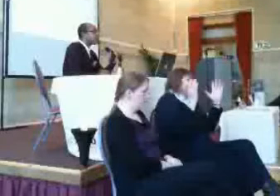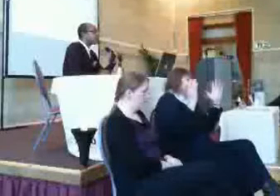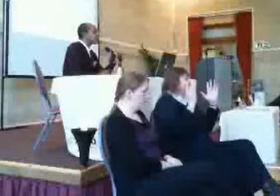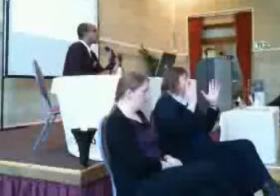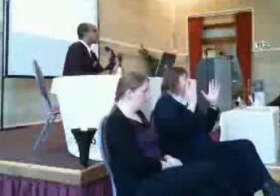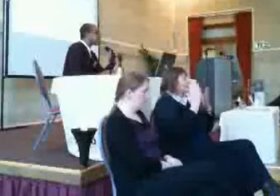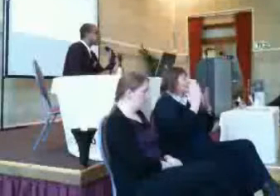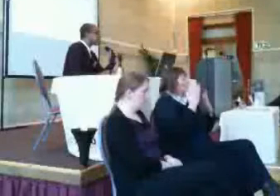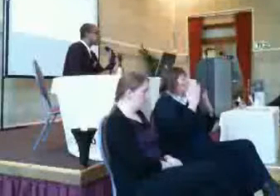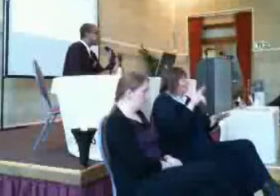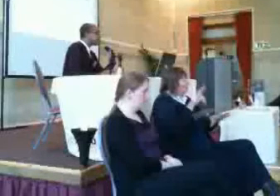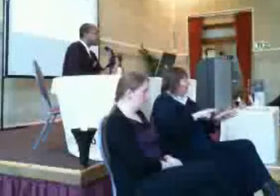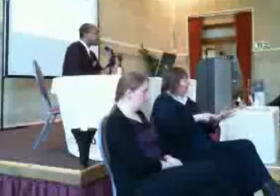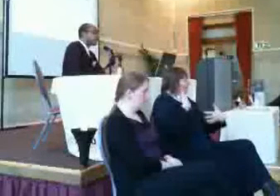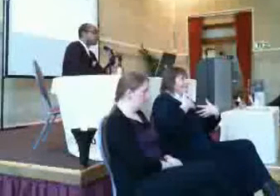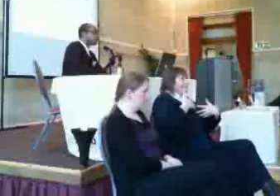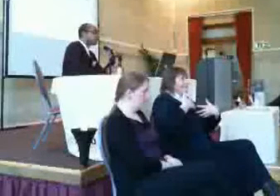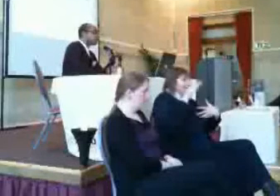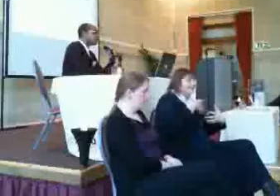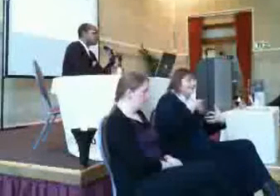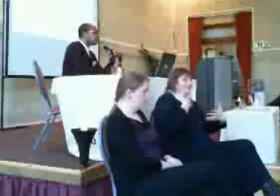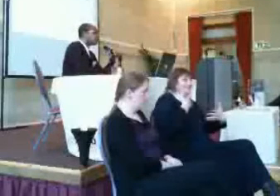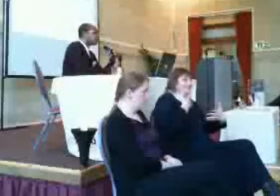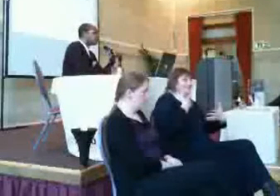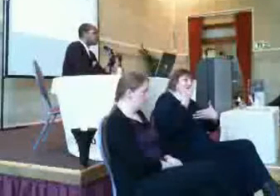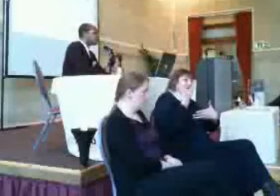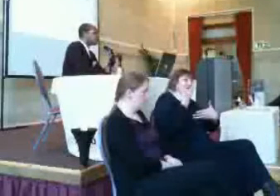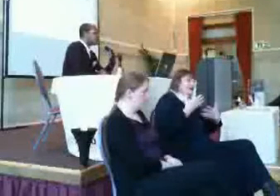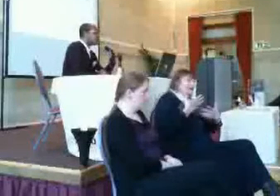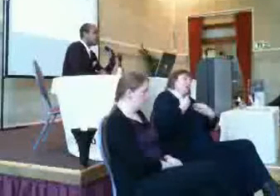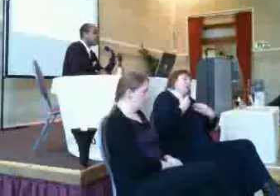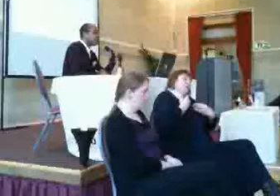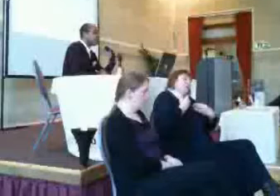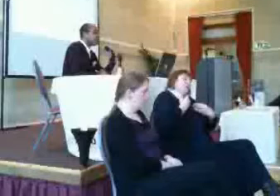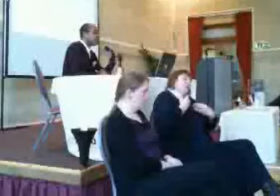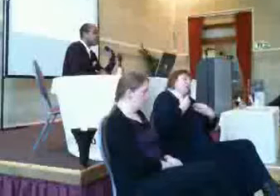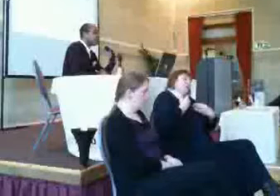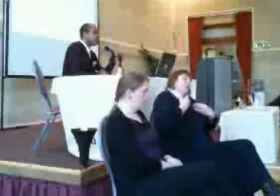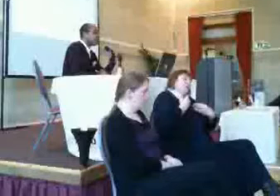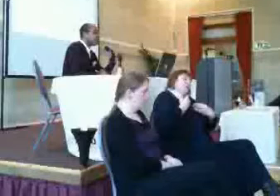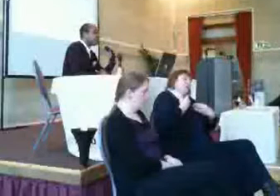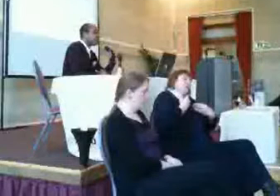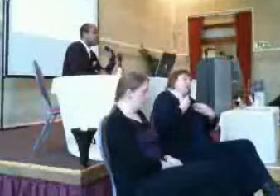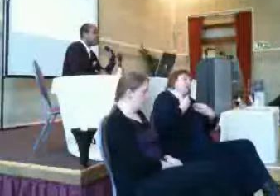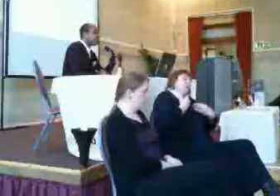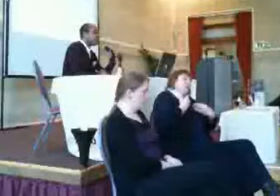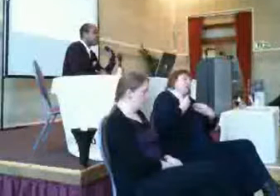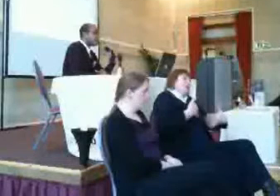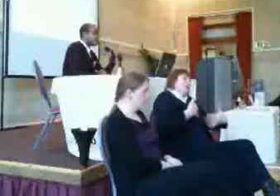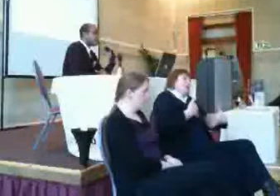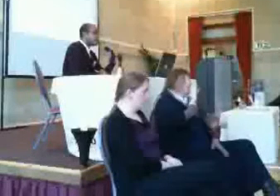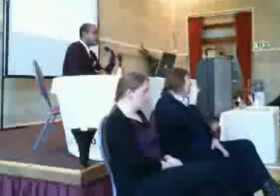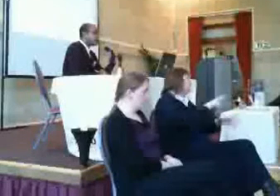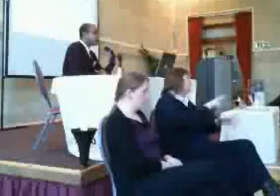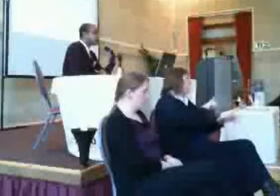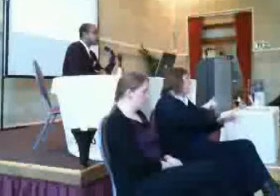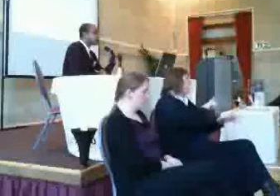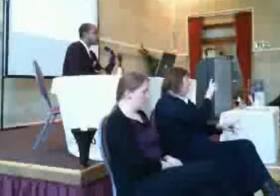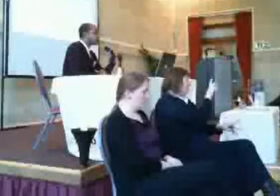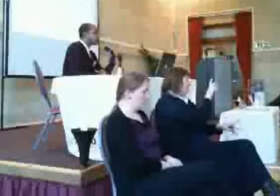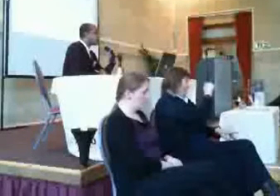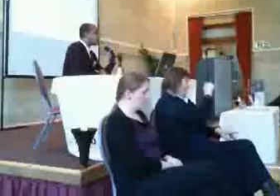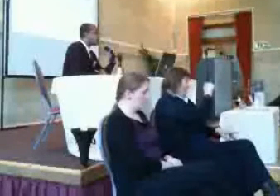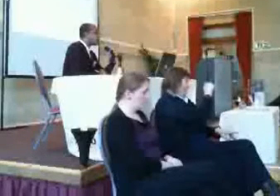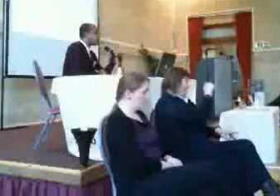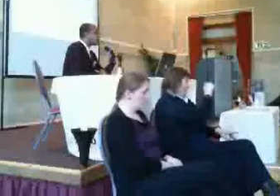we are young, and so we're going to hear from some young people in a little while. And I guess as a young teenager growing up, I was looking for